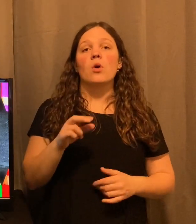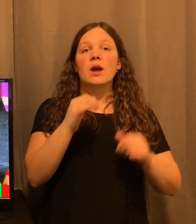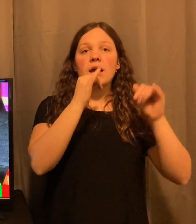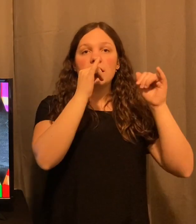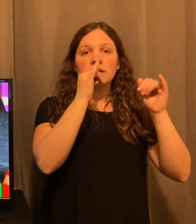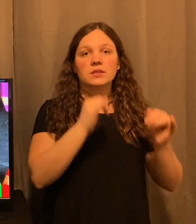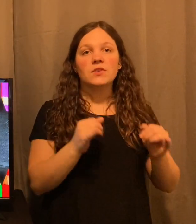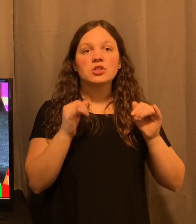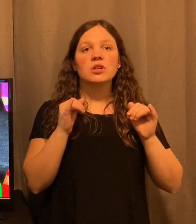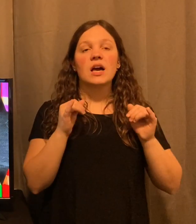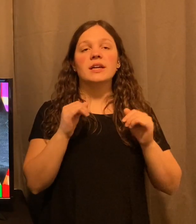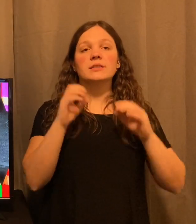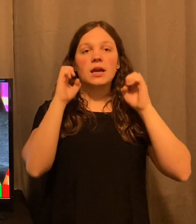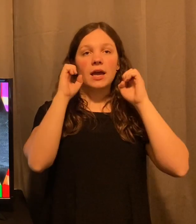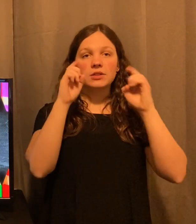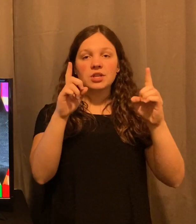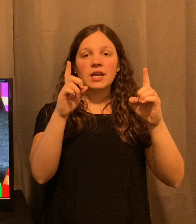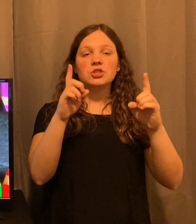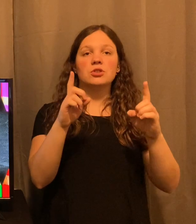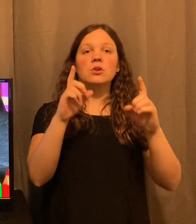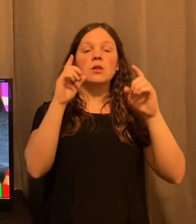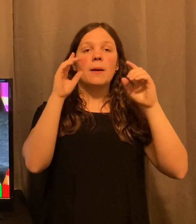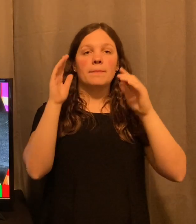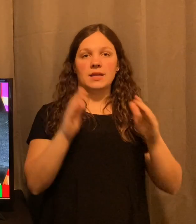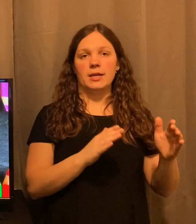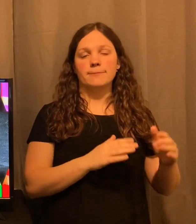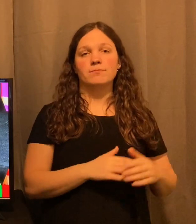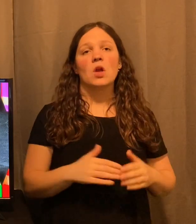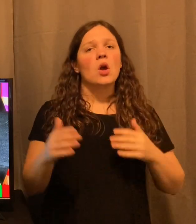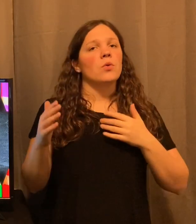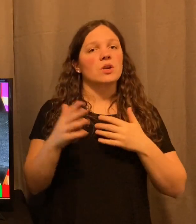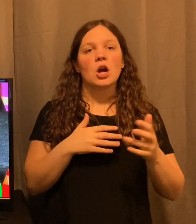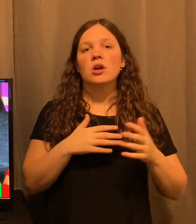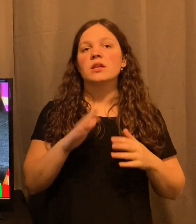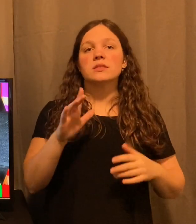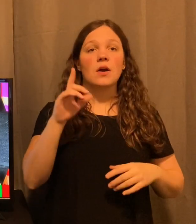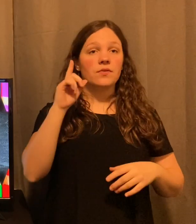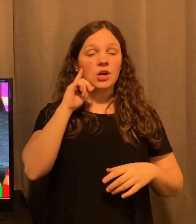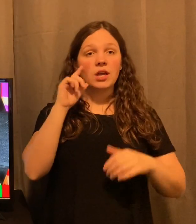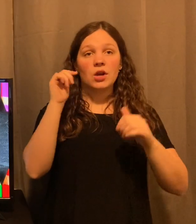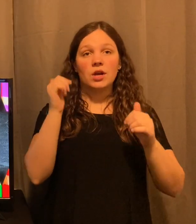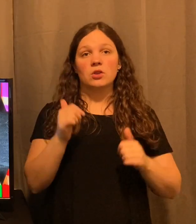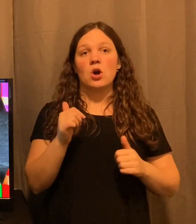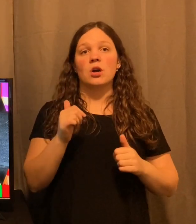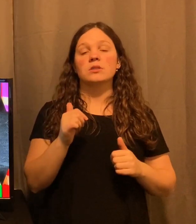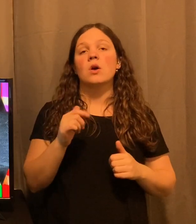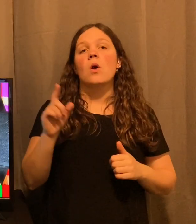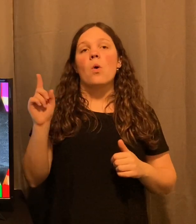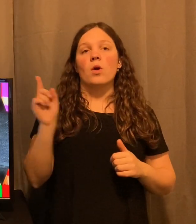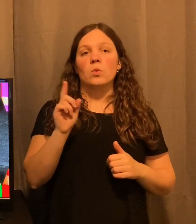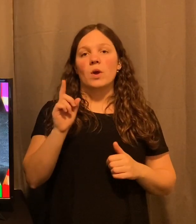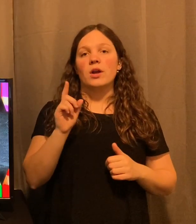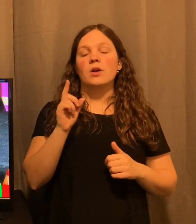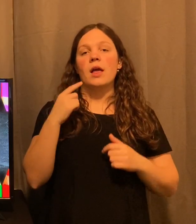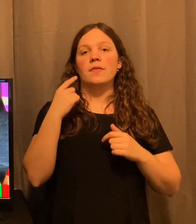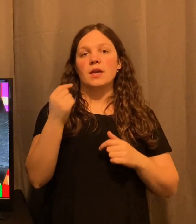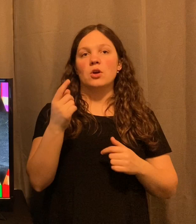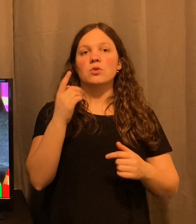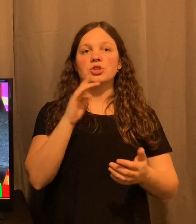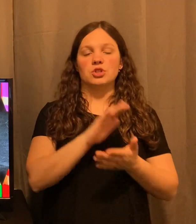an individualized educational plan, regardless of their hearing loss or where they go to